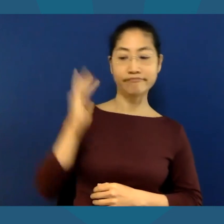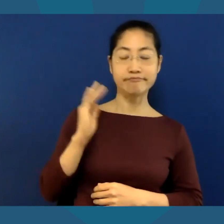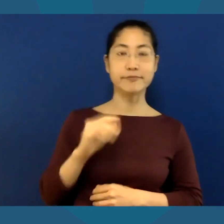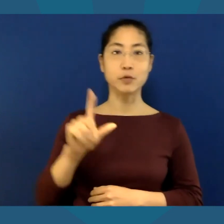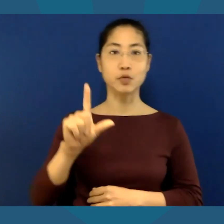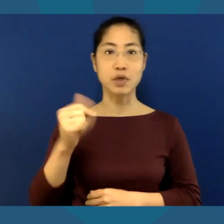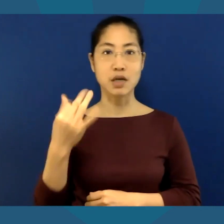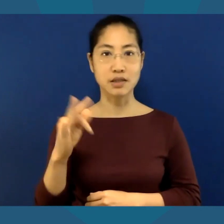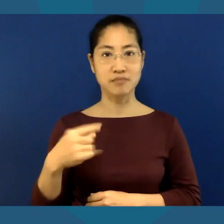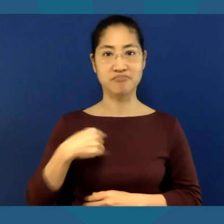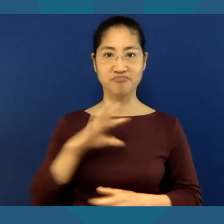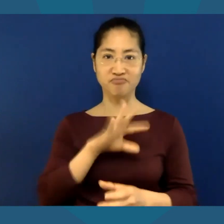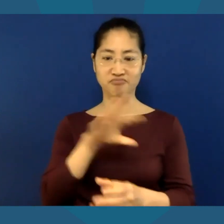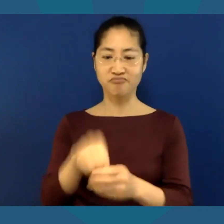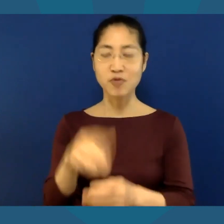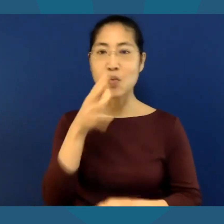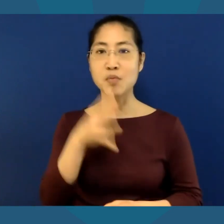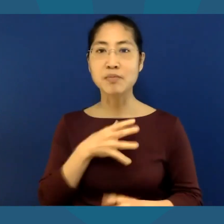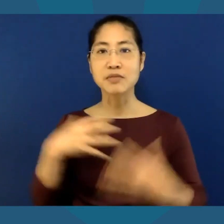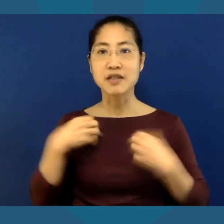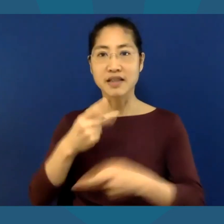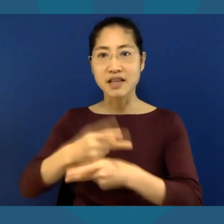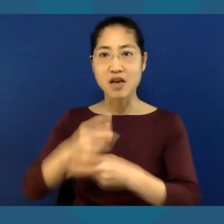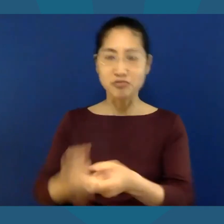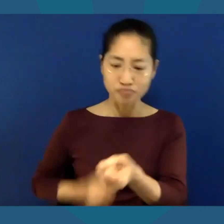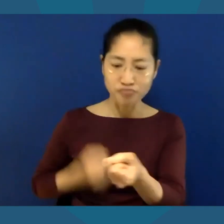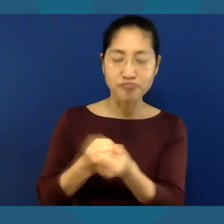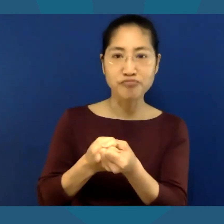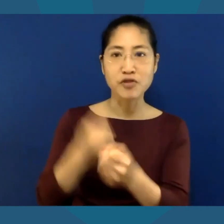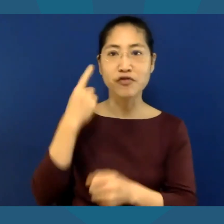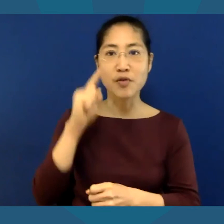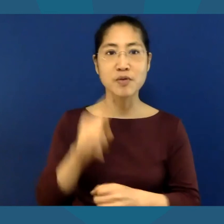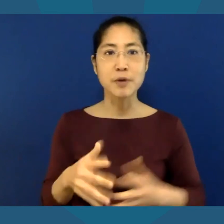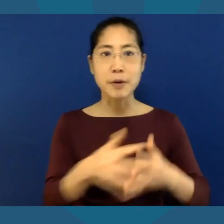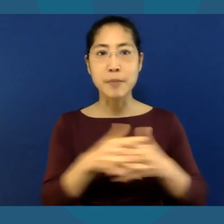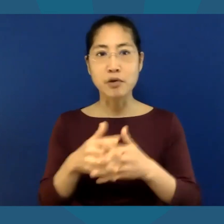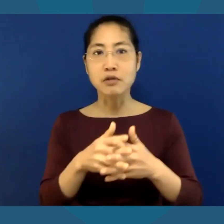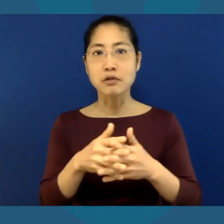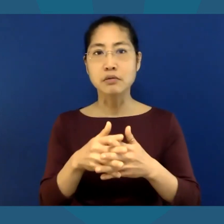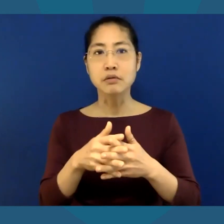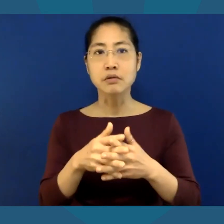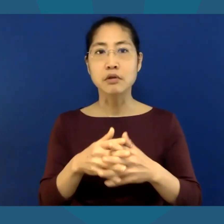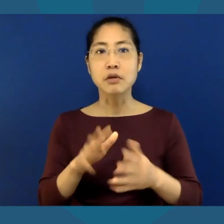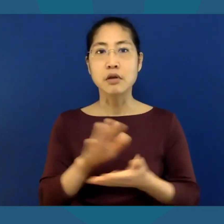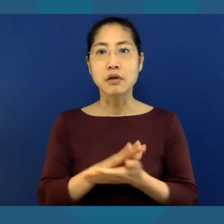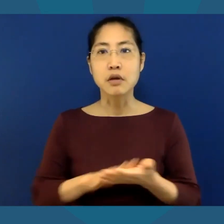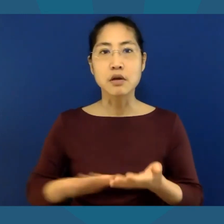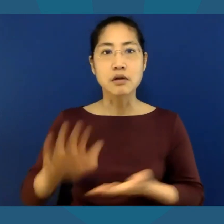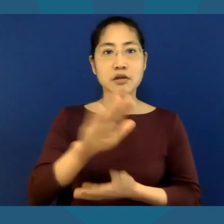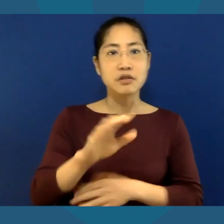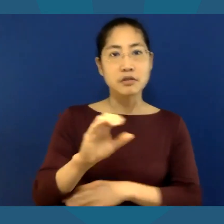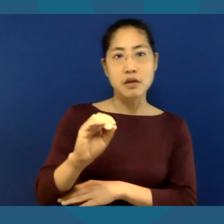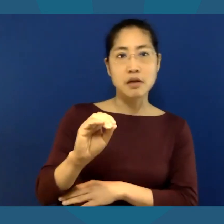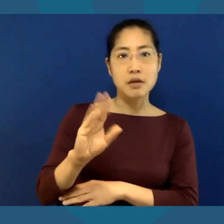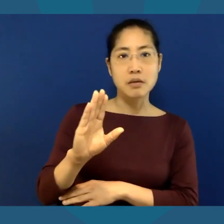I was the Women's Healthcare Champion for 2019 for the American College of Obstetricians